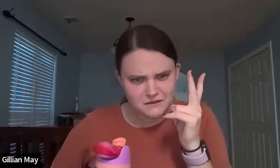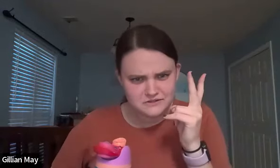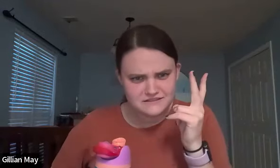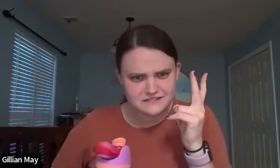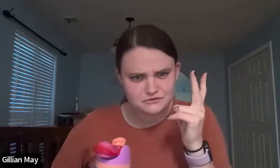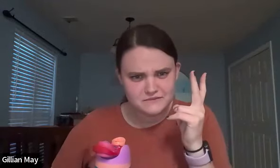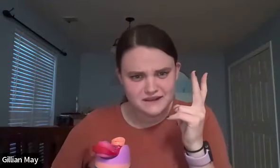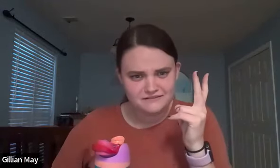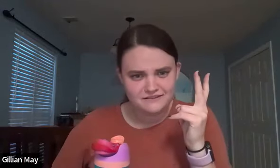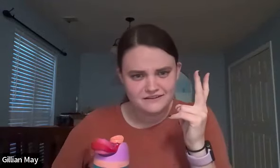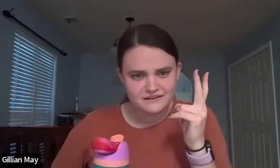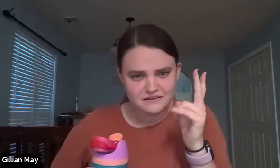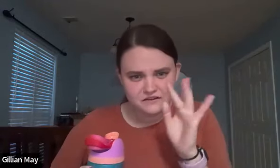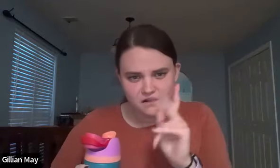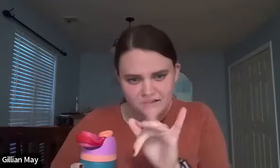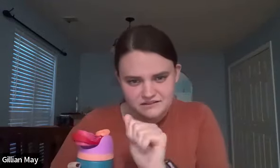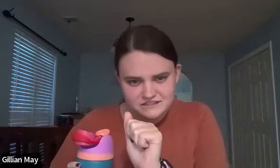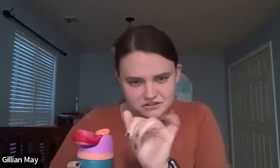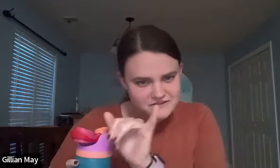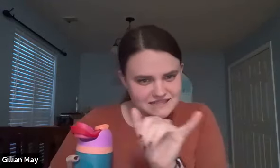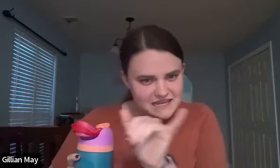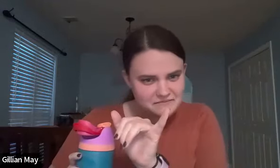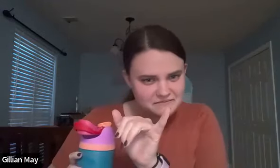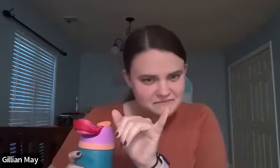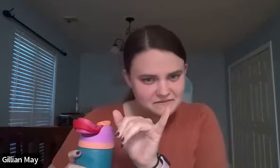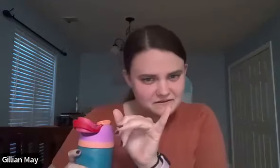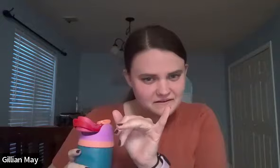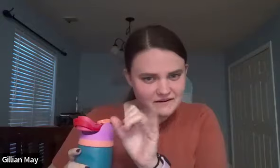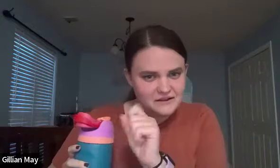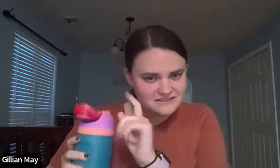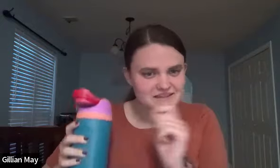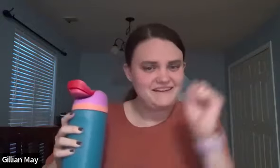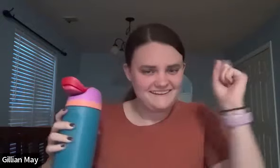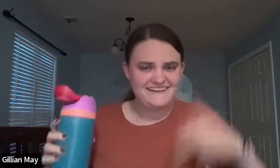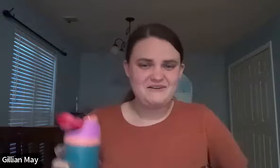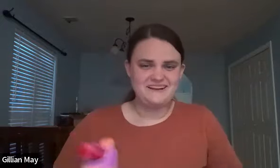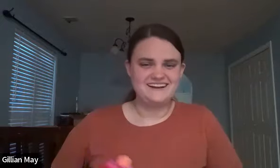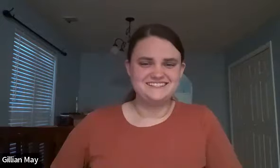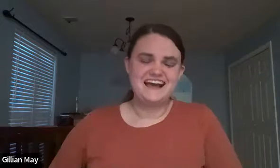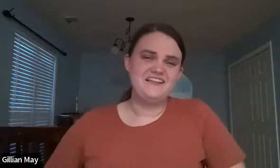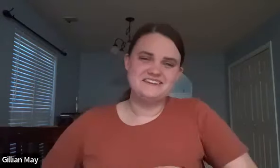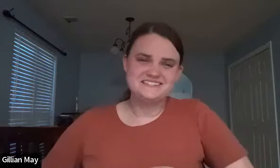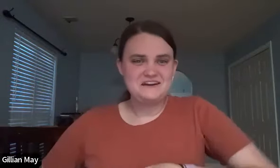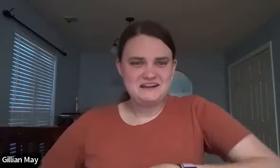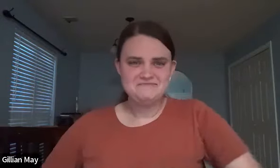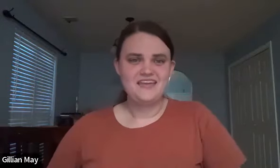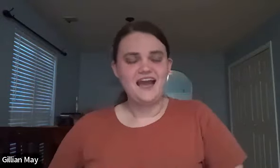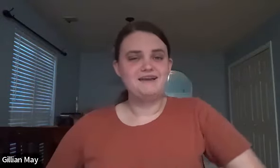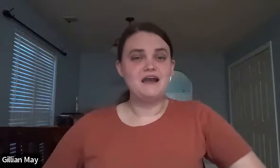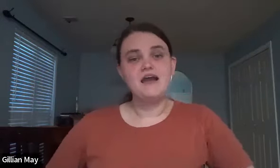couples? The Connollys? Are y'all the same? Are y'all? Oh my gosh. I love it. Sorry. I had